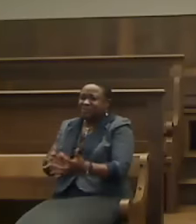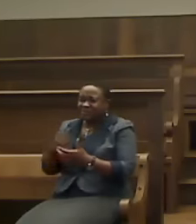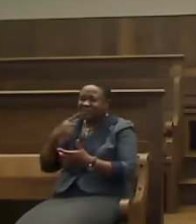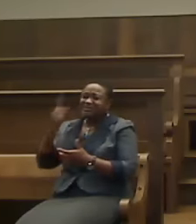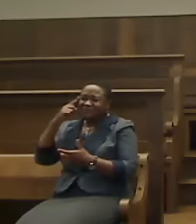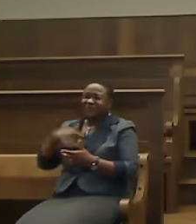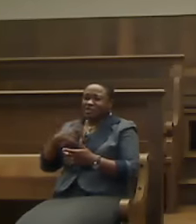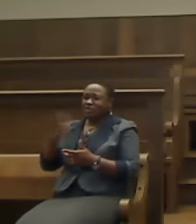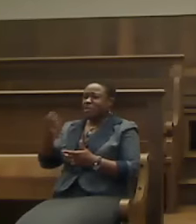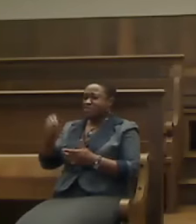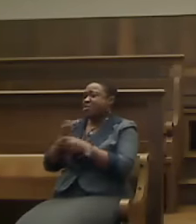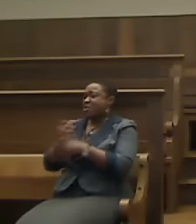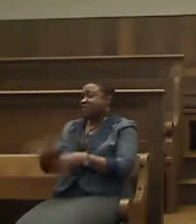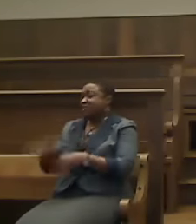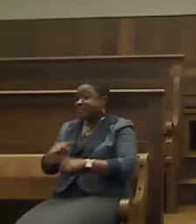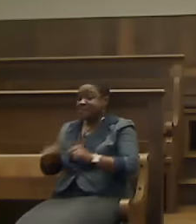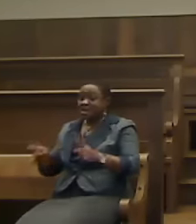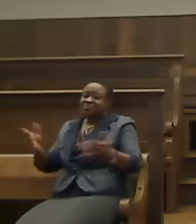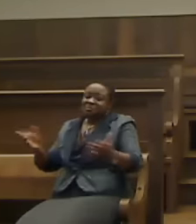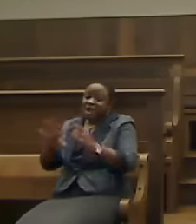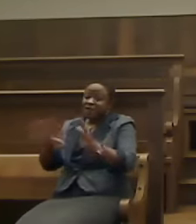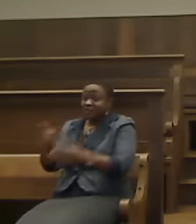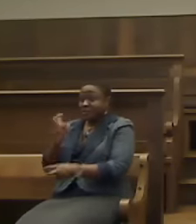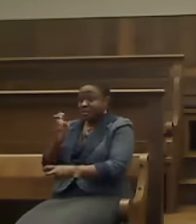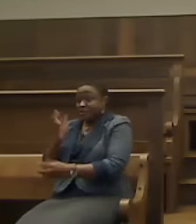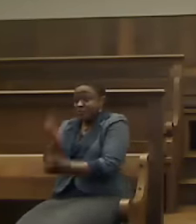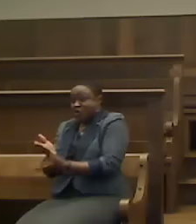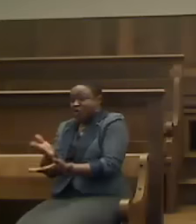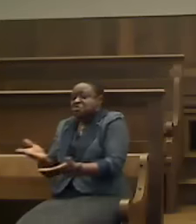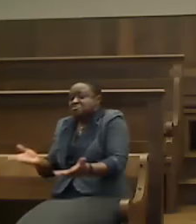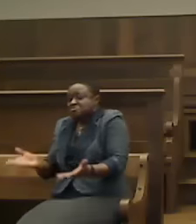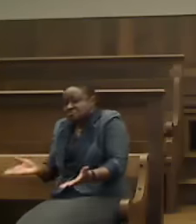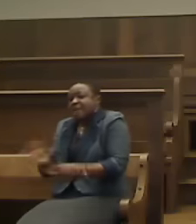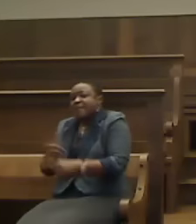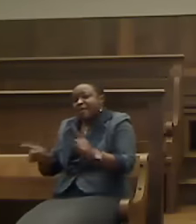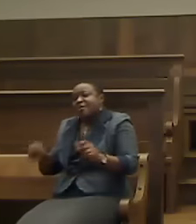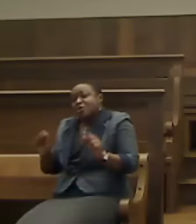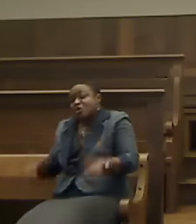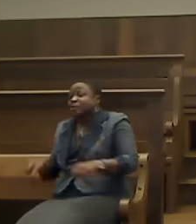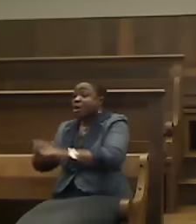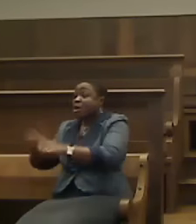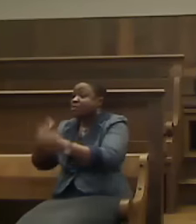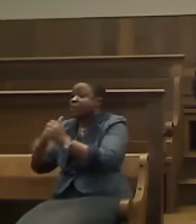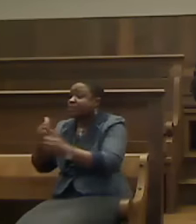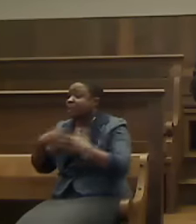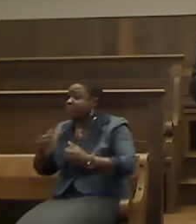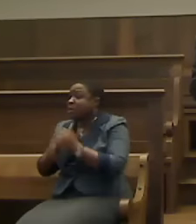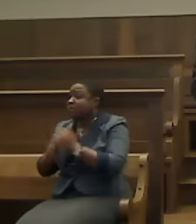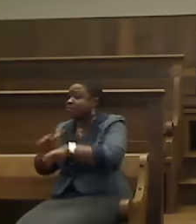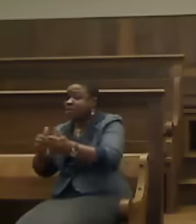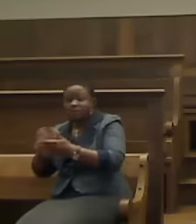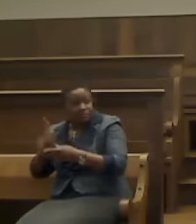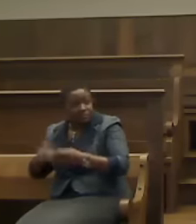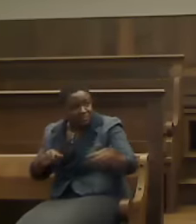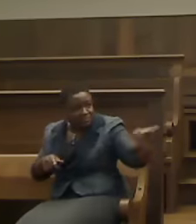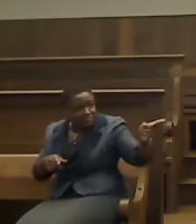GMOs. It's like, it's hard to say, of course, but it could be. Now, it's interesting. Any more symptoms, by the way?